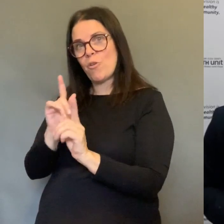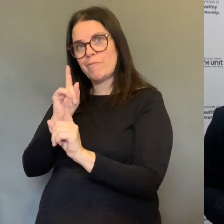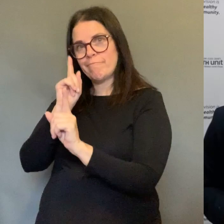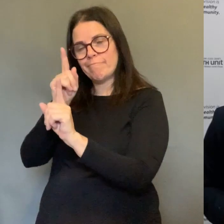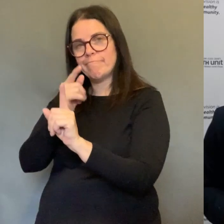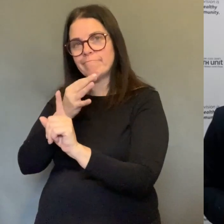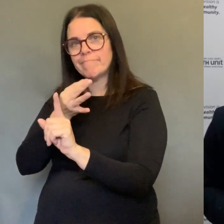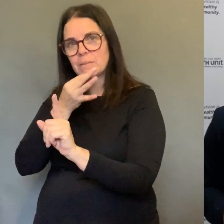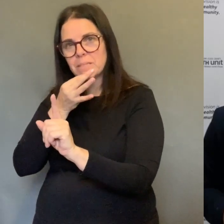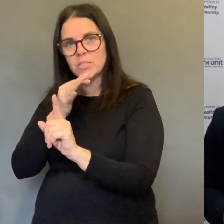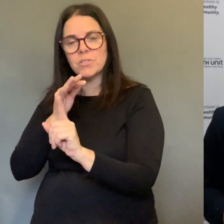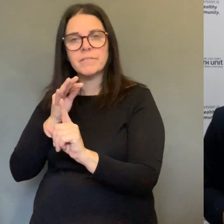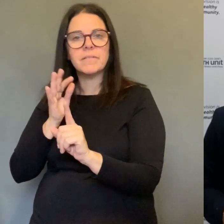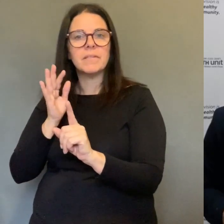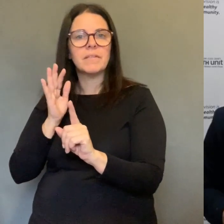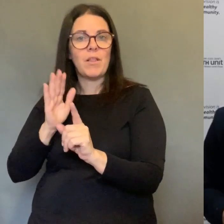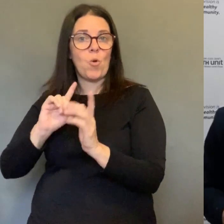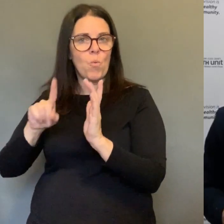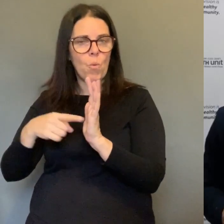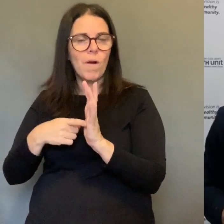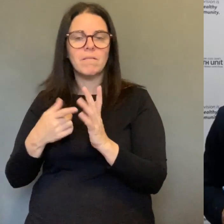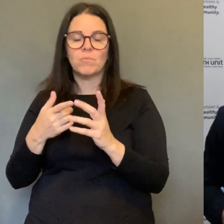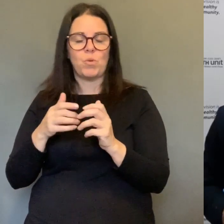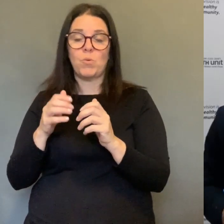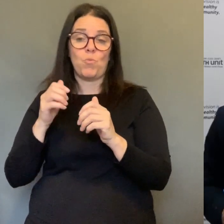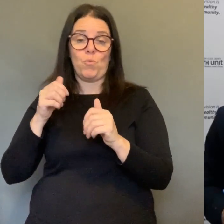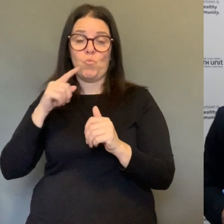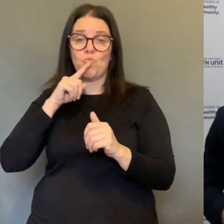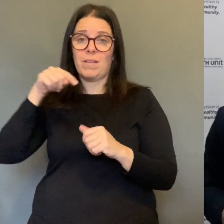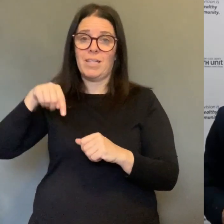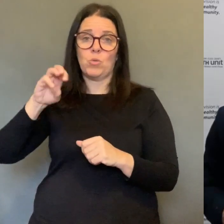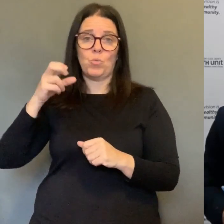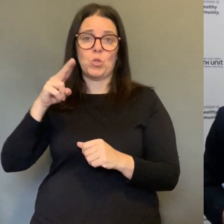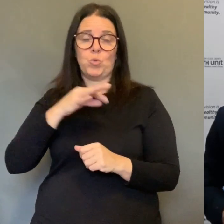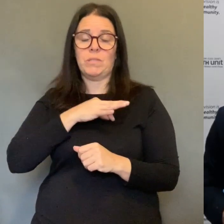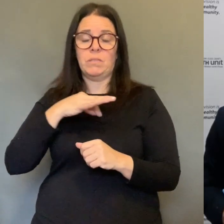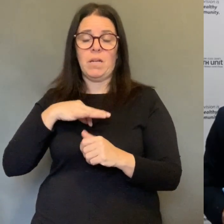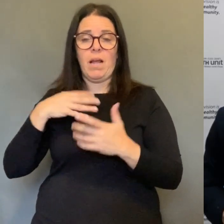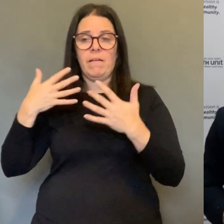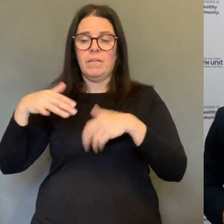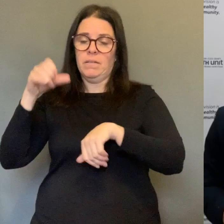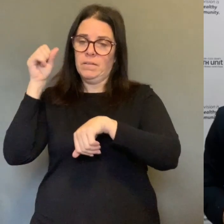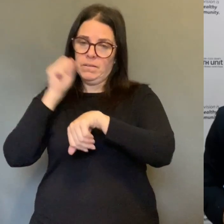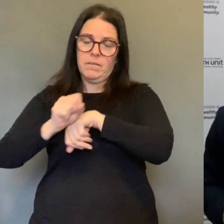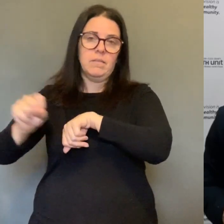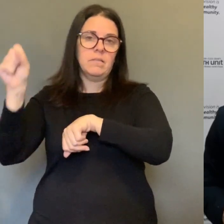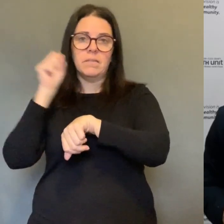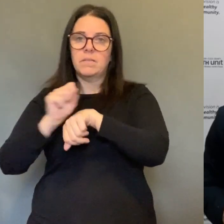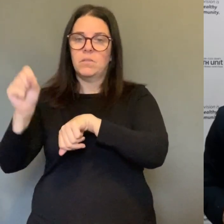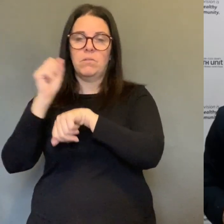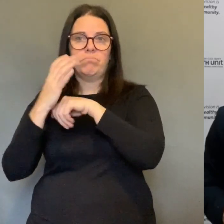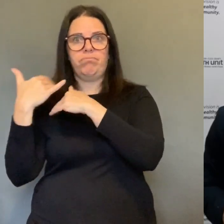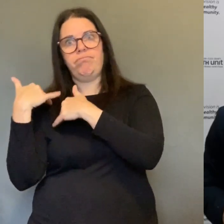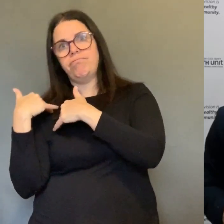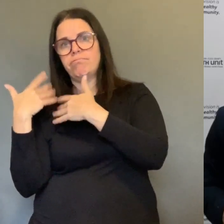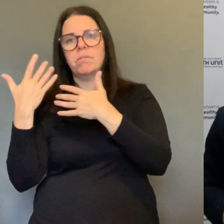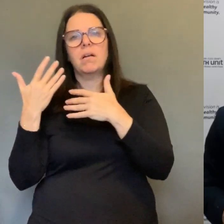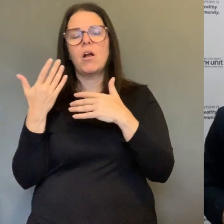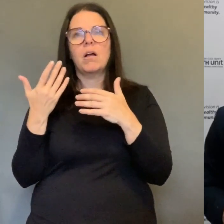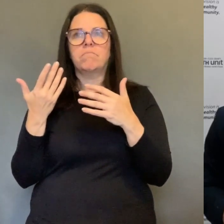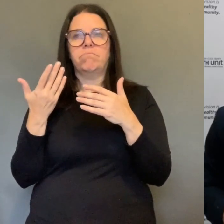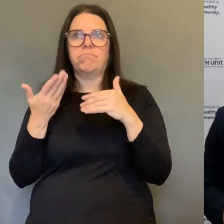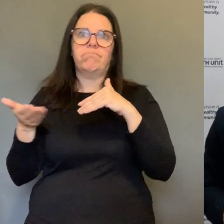Thank you. Any further questions from CDC? No, thank you. That's